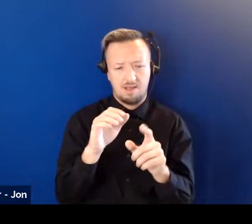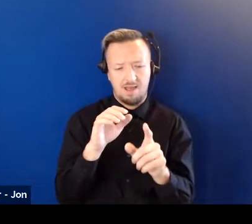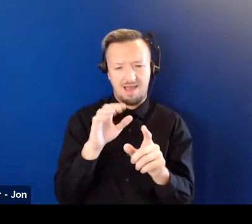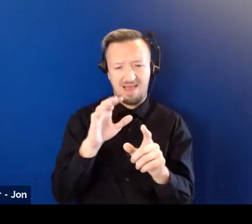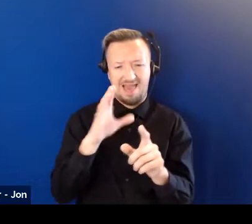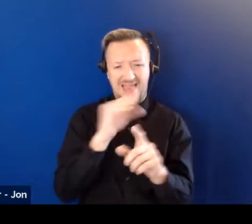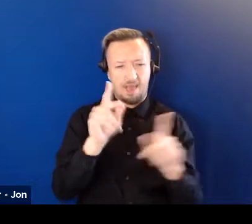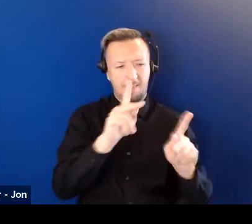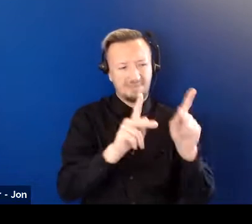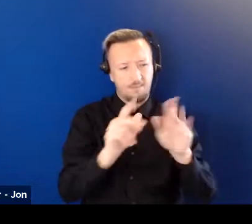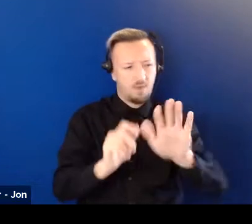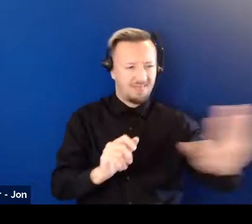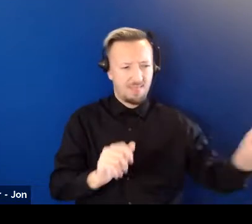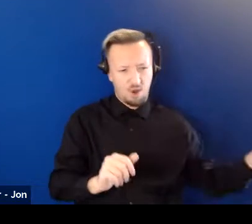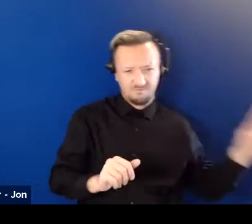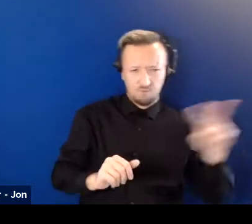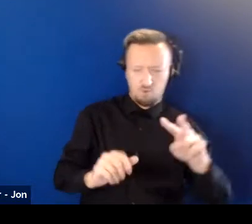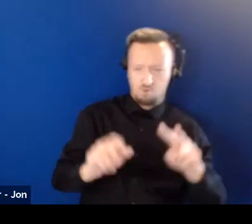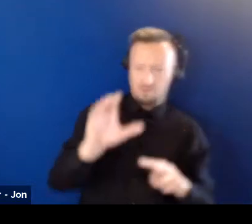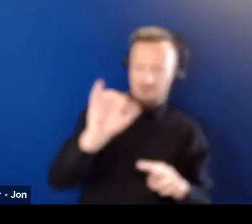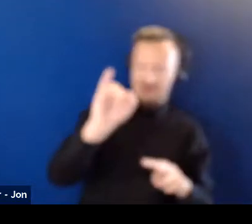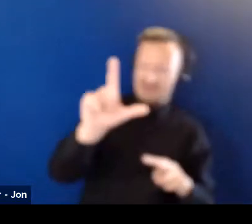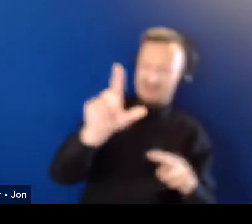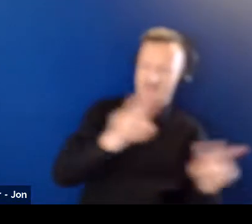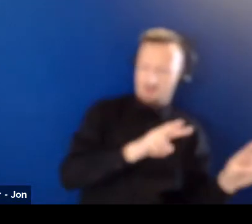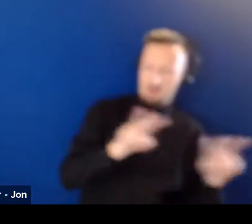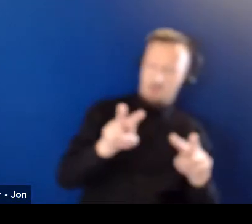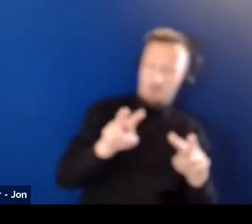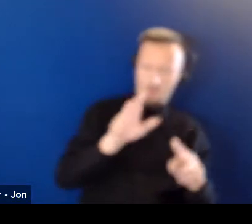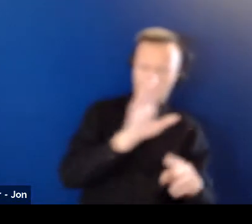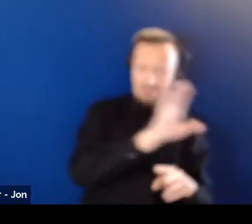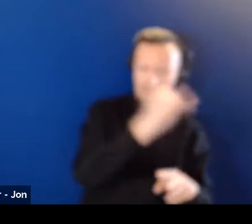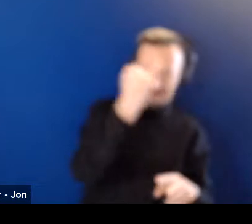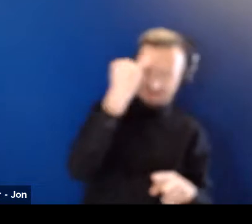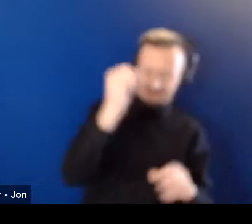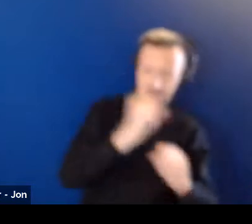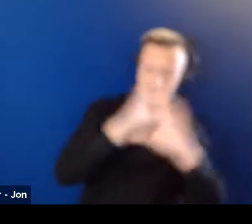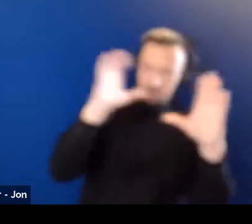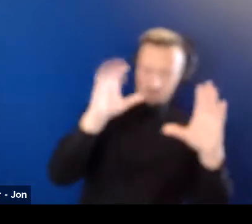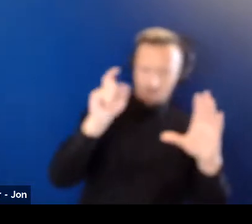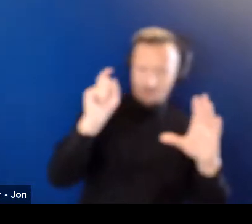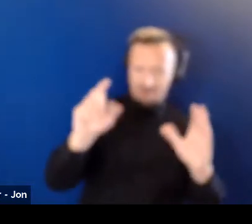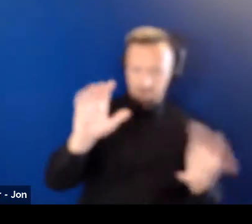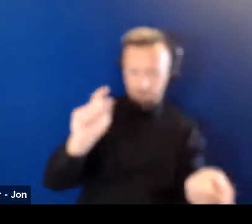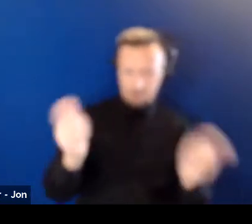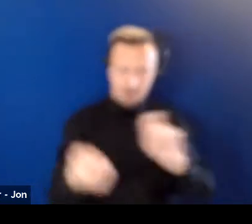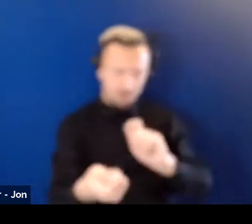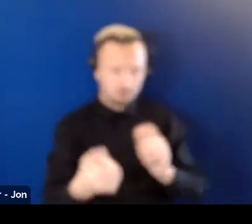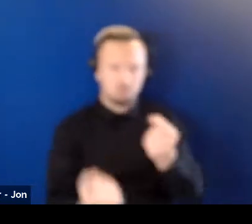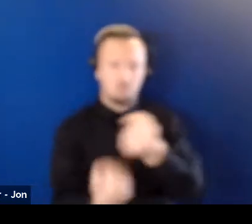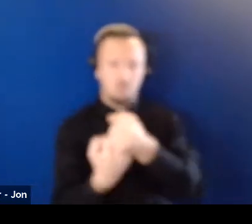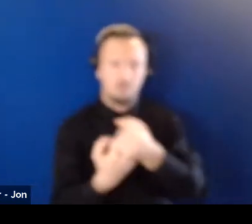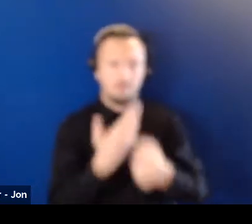and users of these systems can make informed choices and develop skills to navigate the system. So to back it up a little